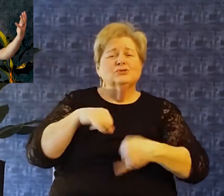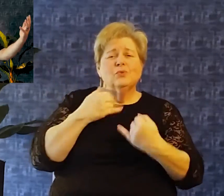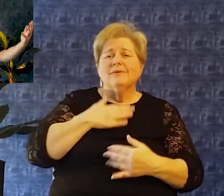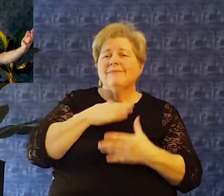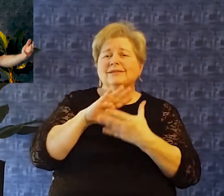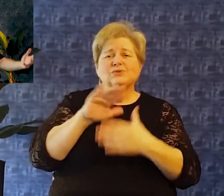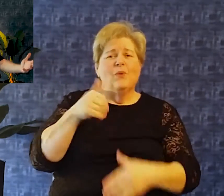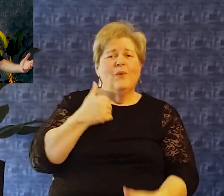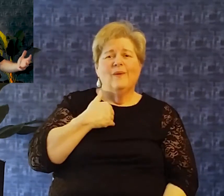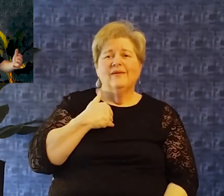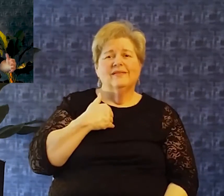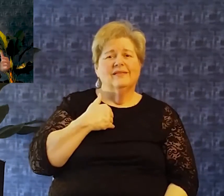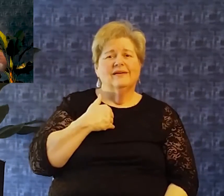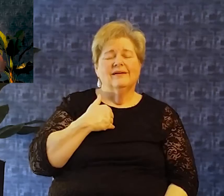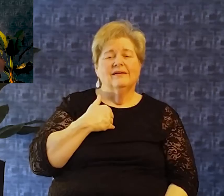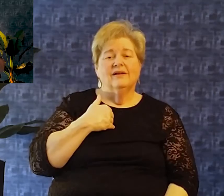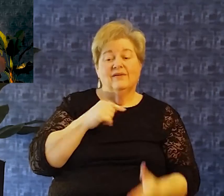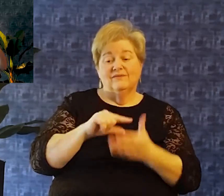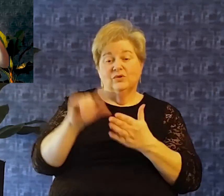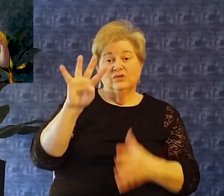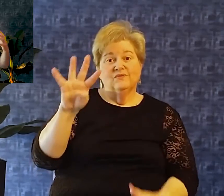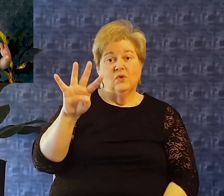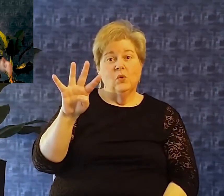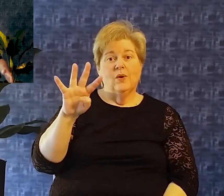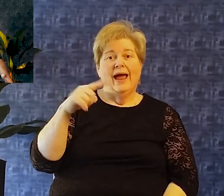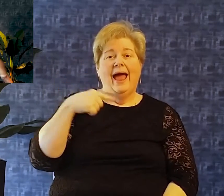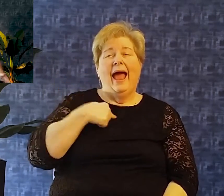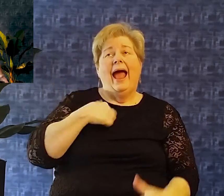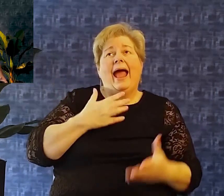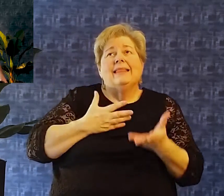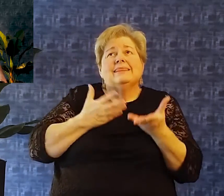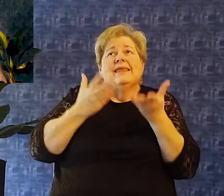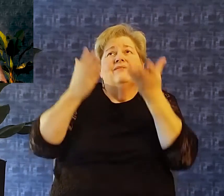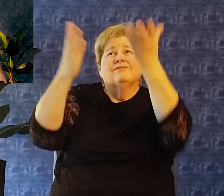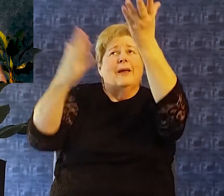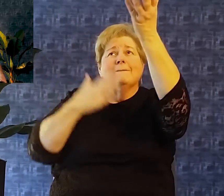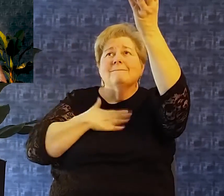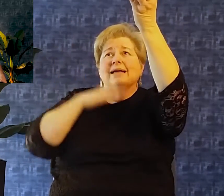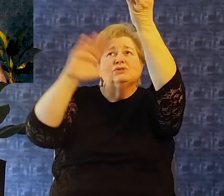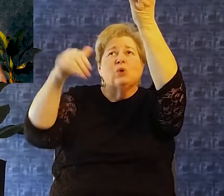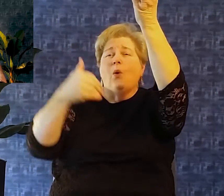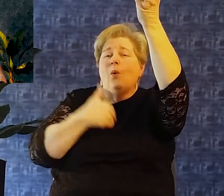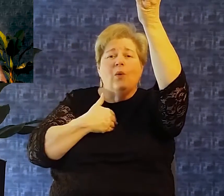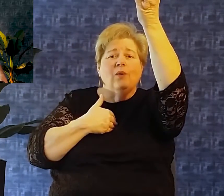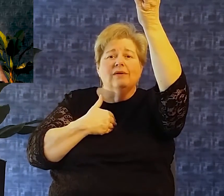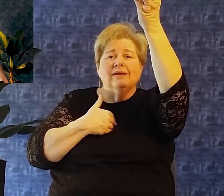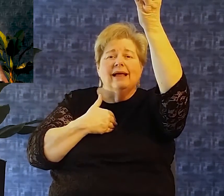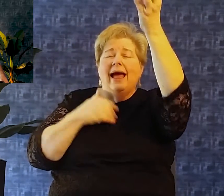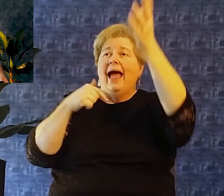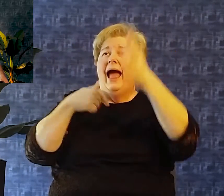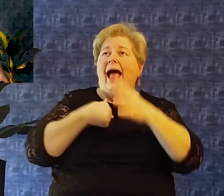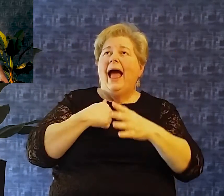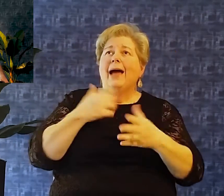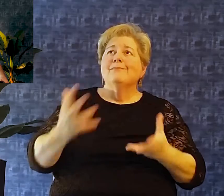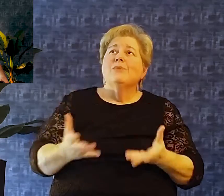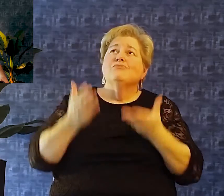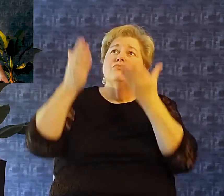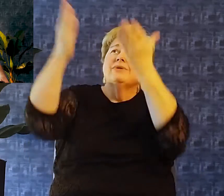soul to you. I am bringing my burdens before you lord Please gladden my heart